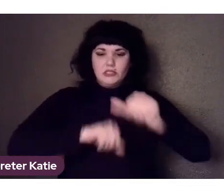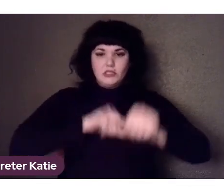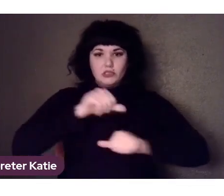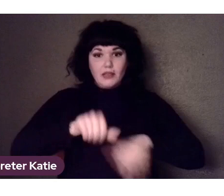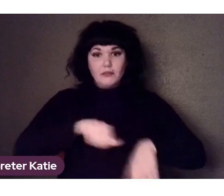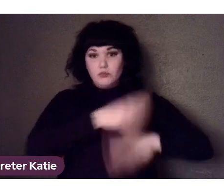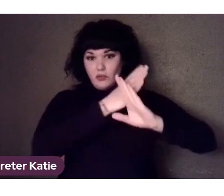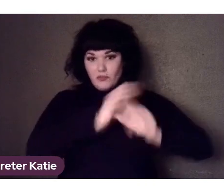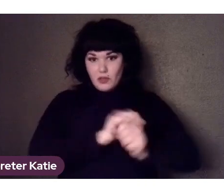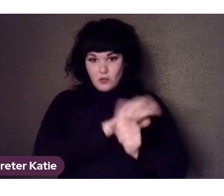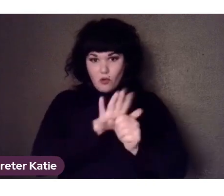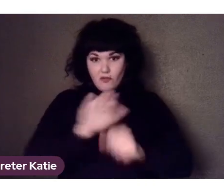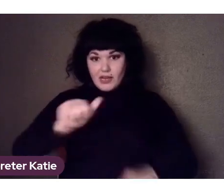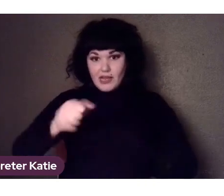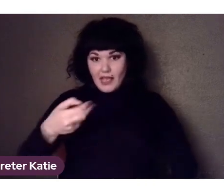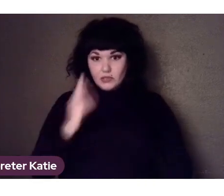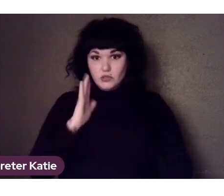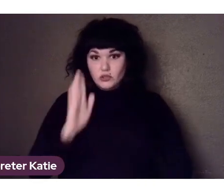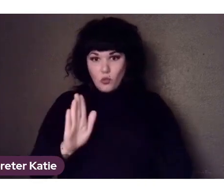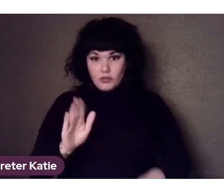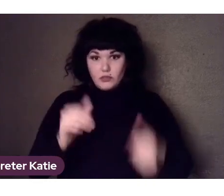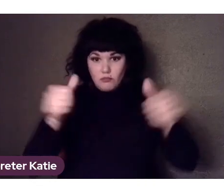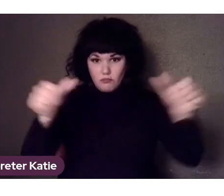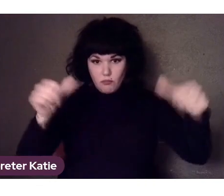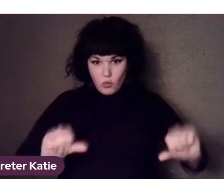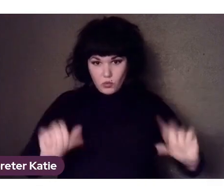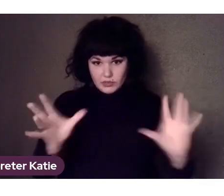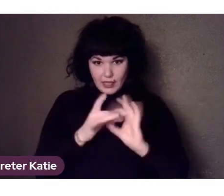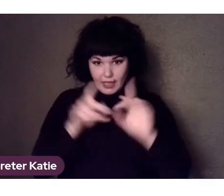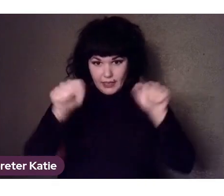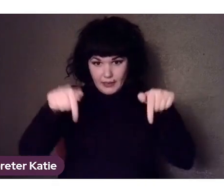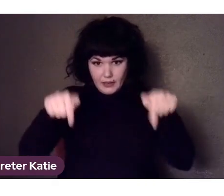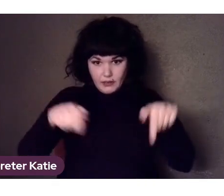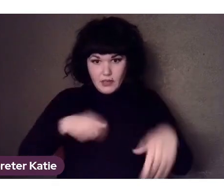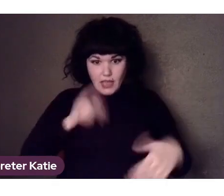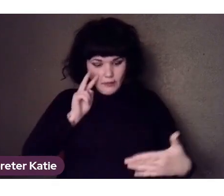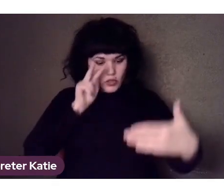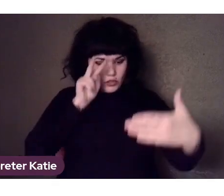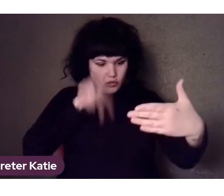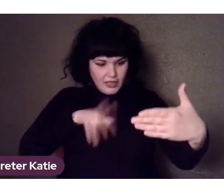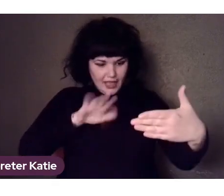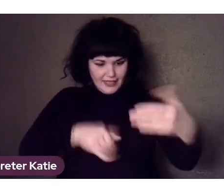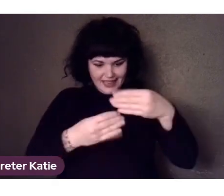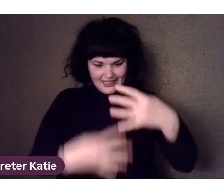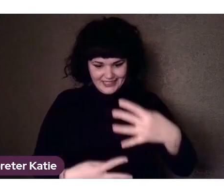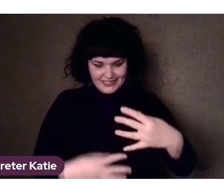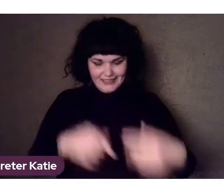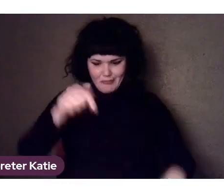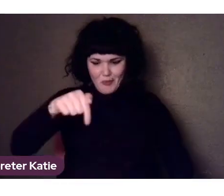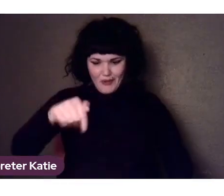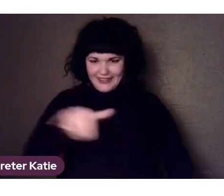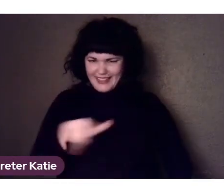a link in the, I'm looking down at the chat and pointing at it as if you can see,